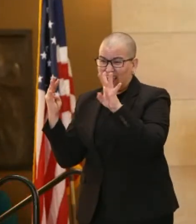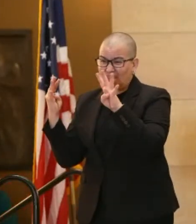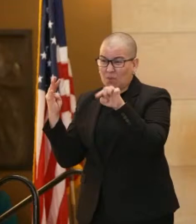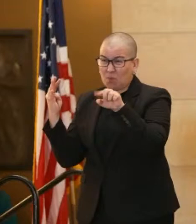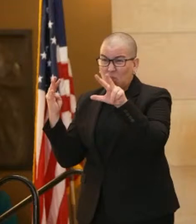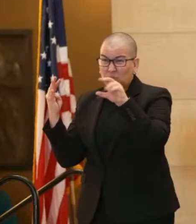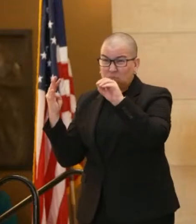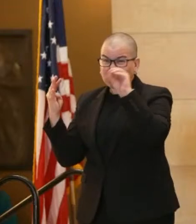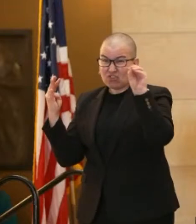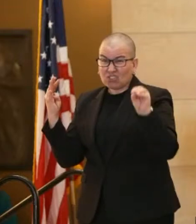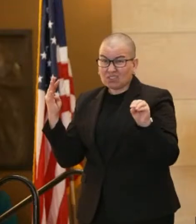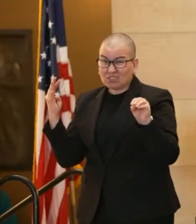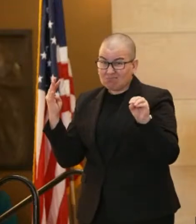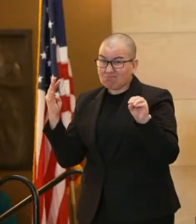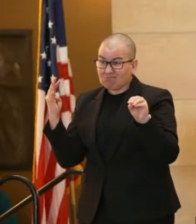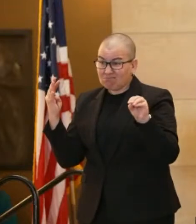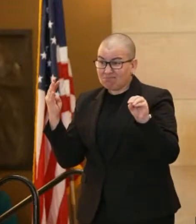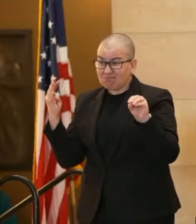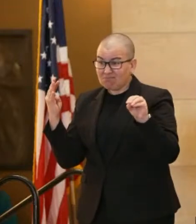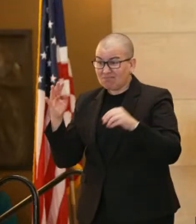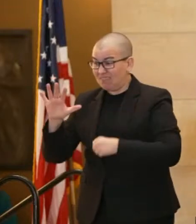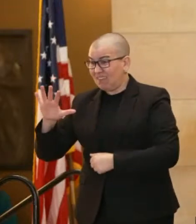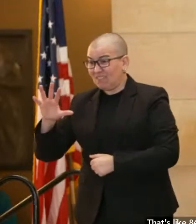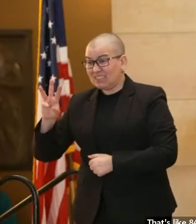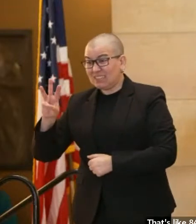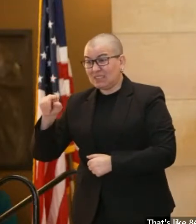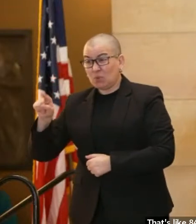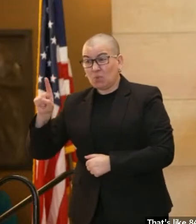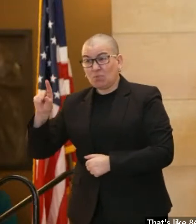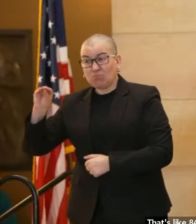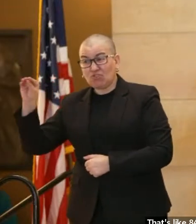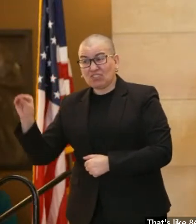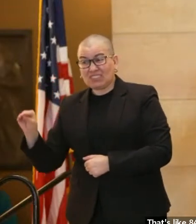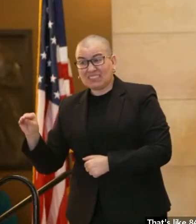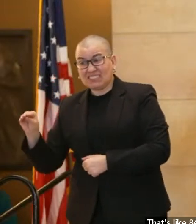includes 56.1% who have experienced sexual violence,